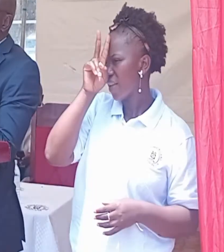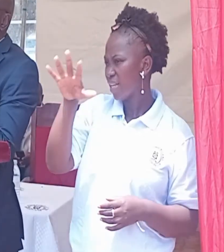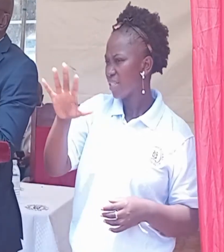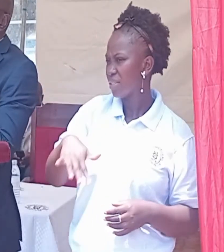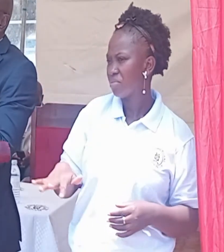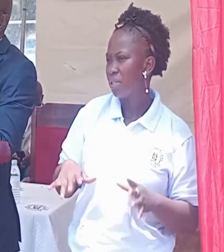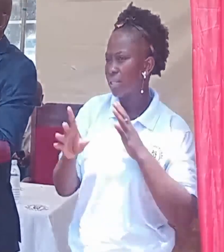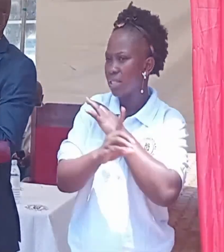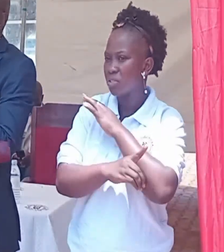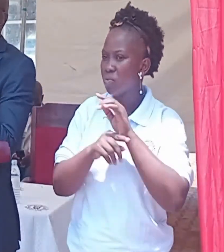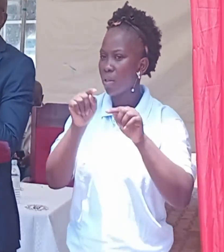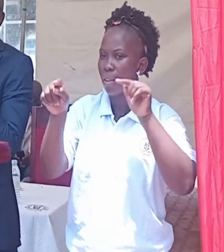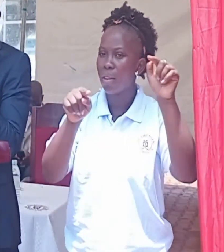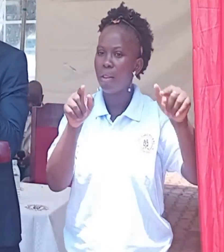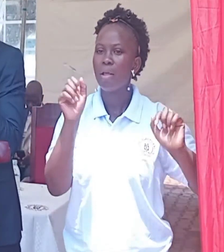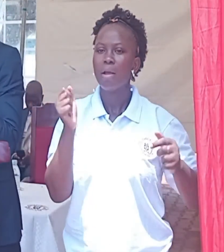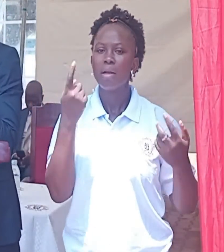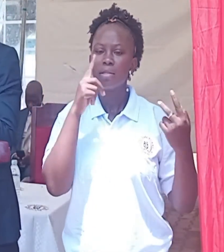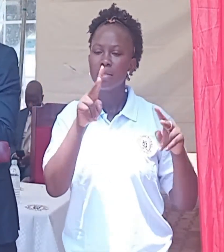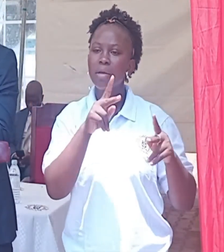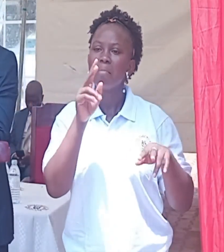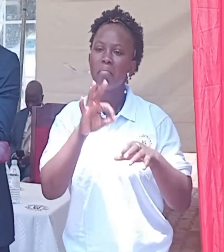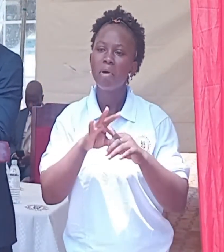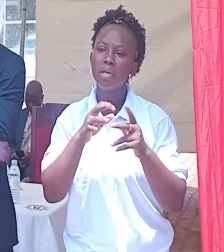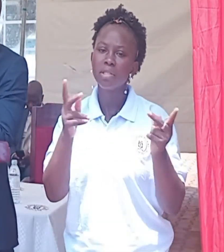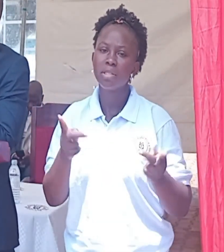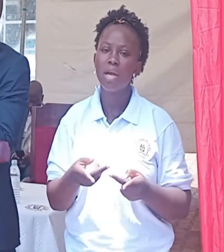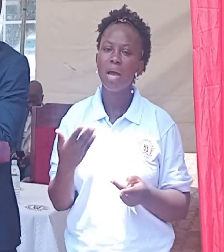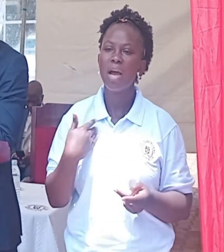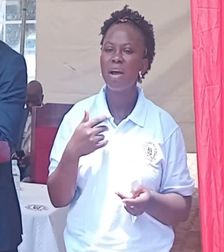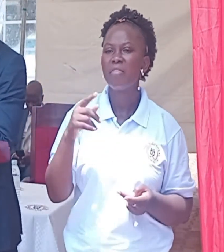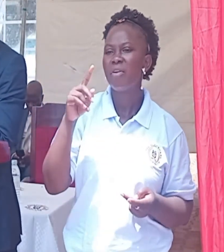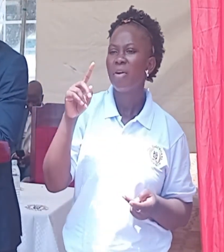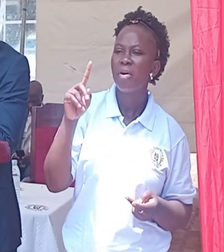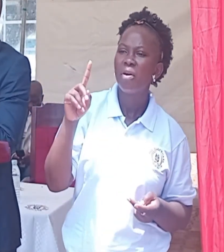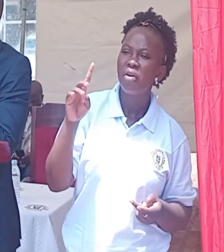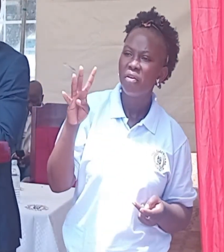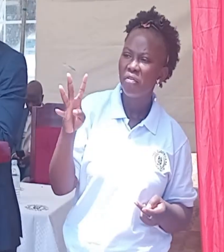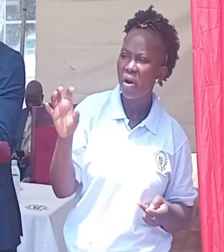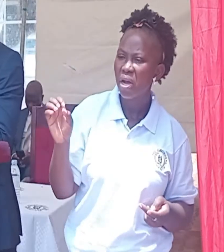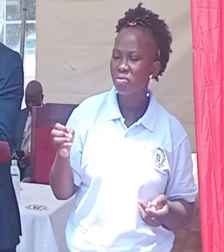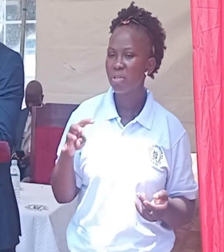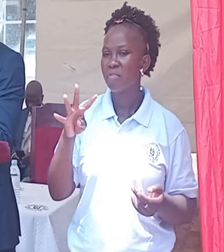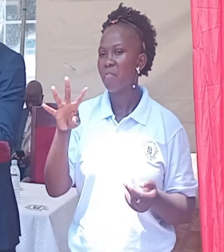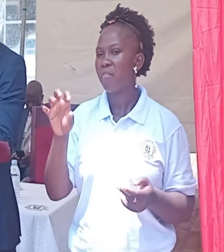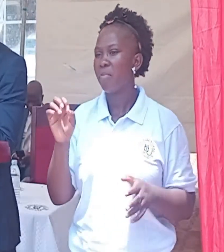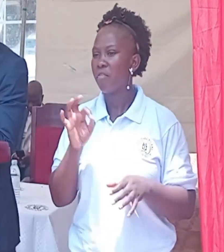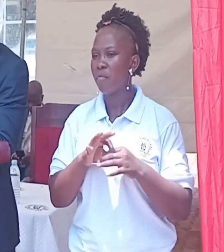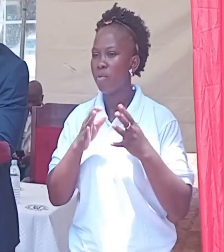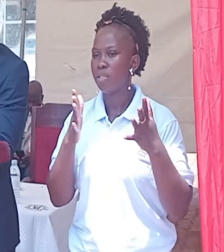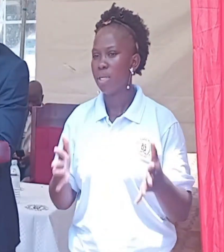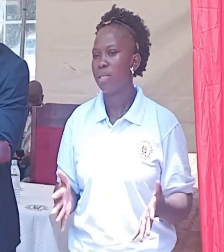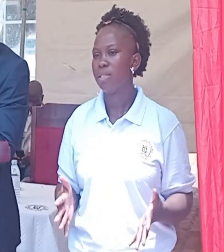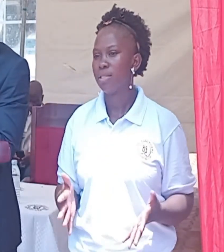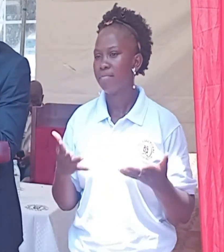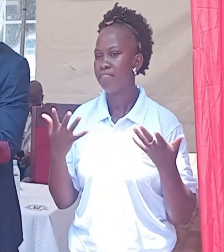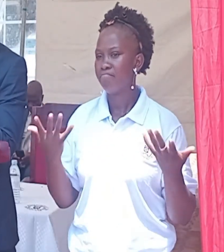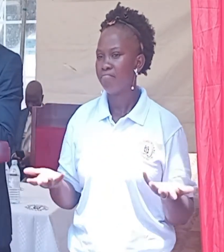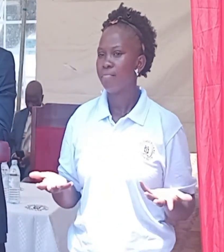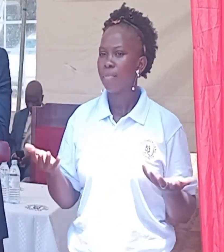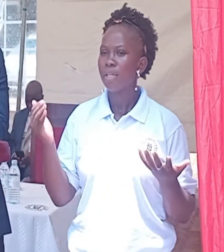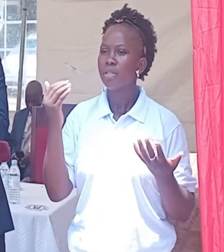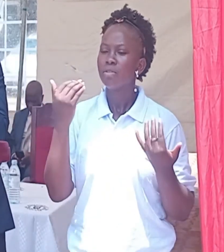district embyalo eyo n'osanga polling station eriko abalonzi 4,000 oba 5,000 and so on.